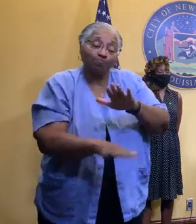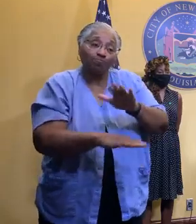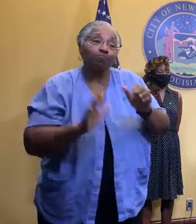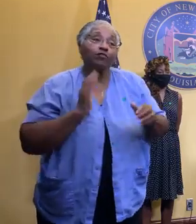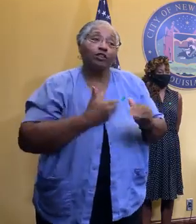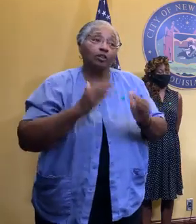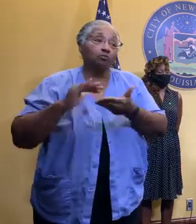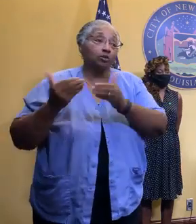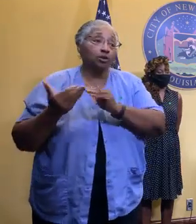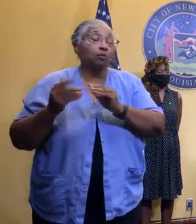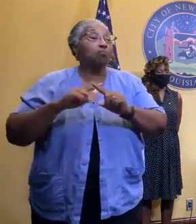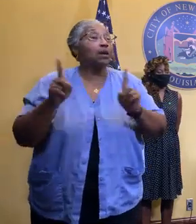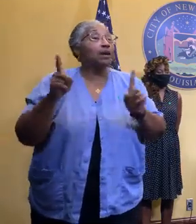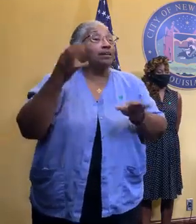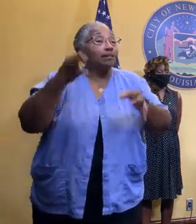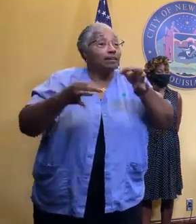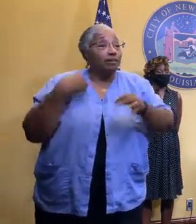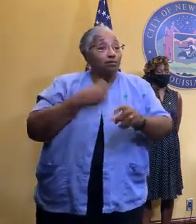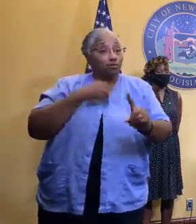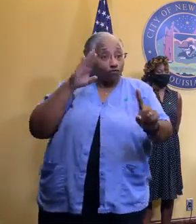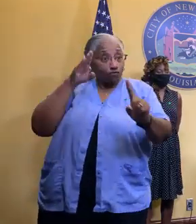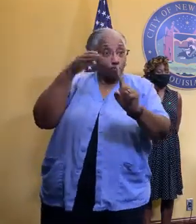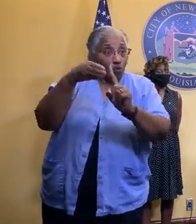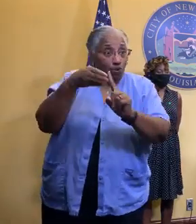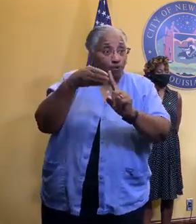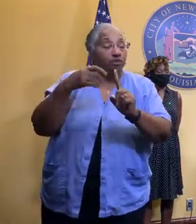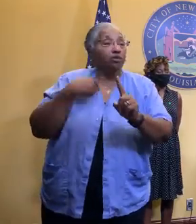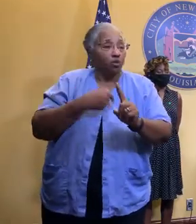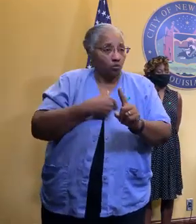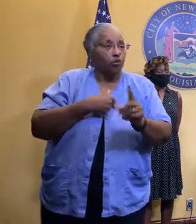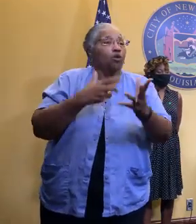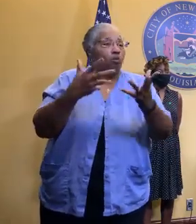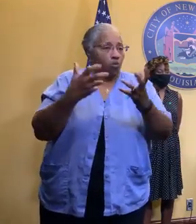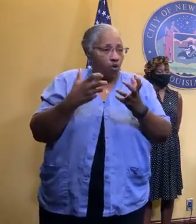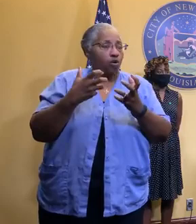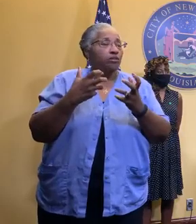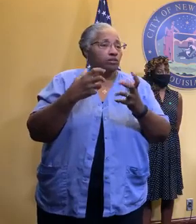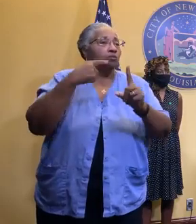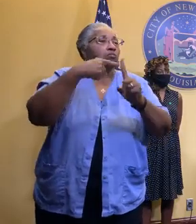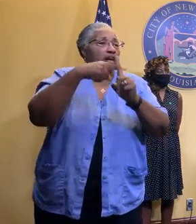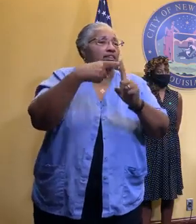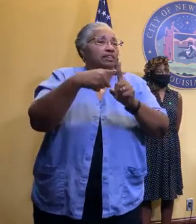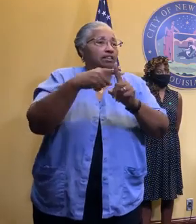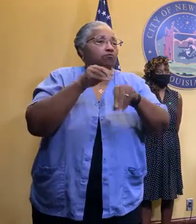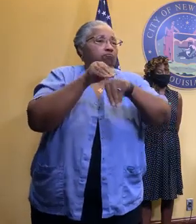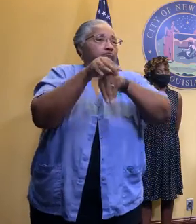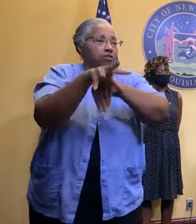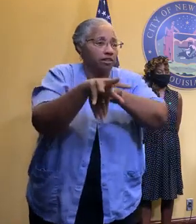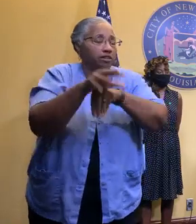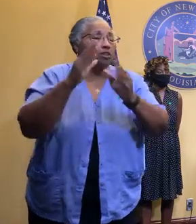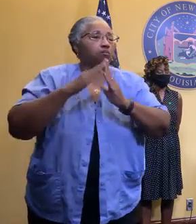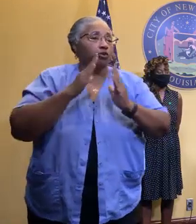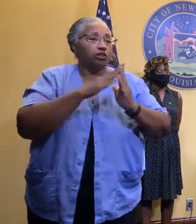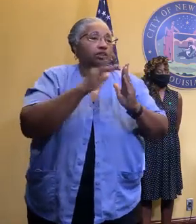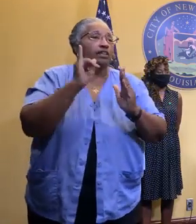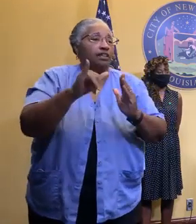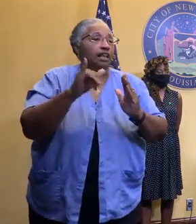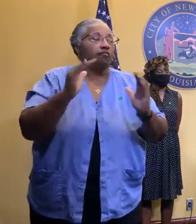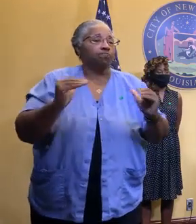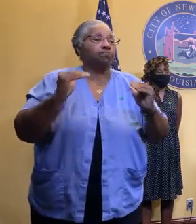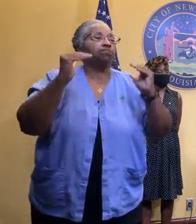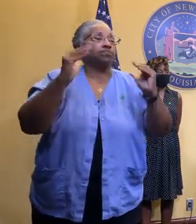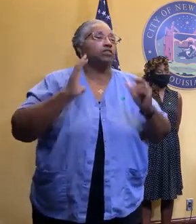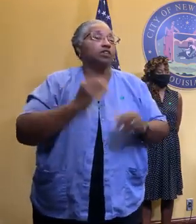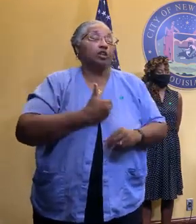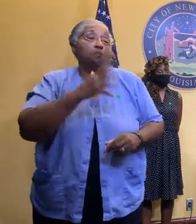and we're intentional about it, we're able to elevate the outcomes in a positive way, again, that uplifts our mothers, uplifts